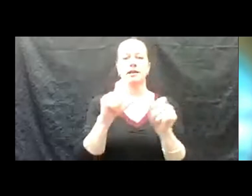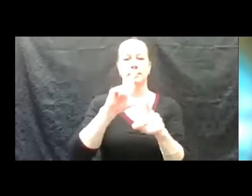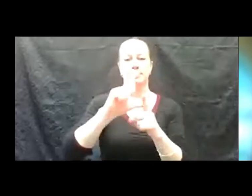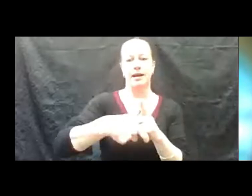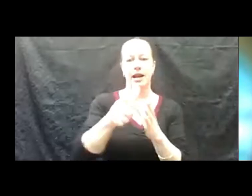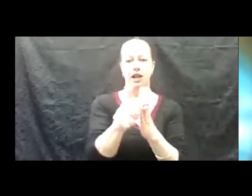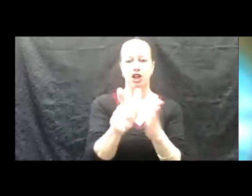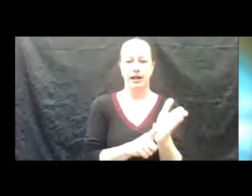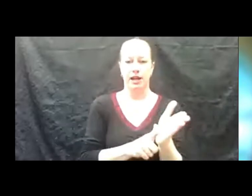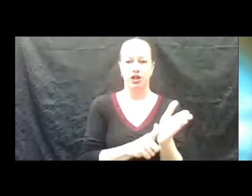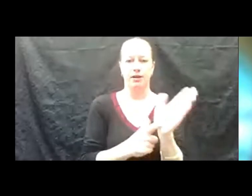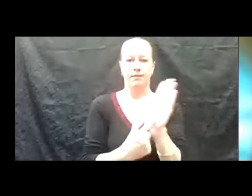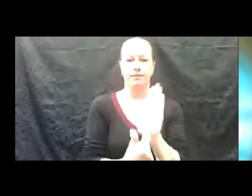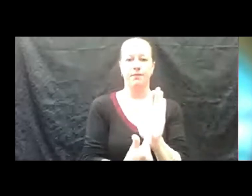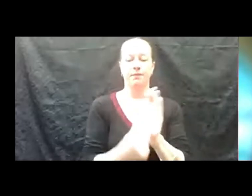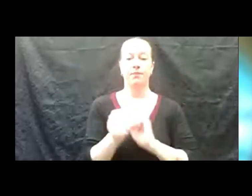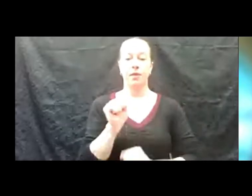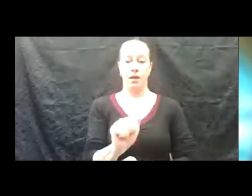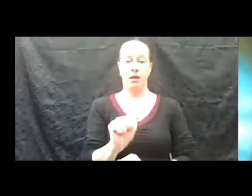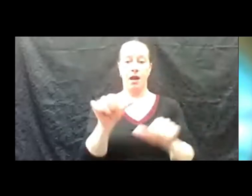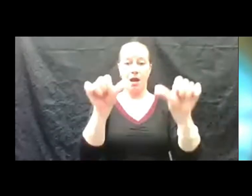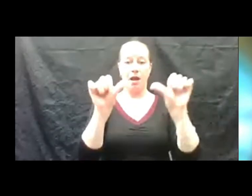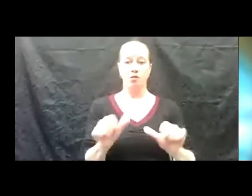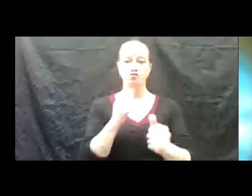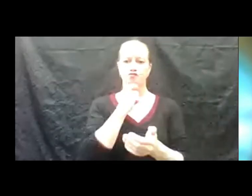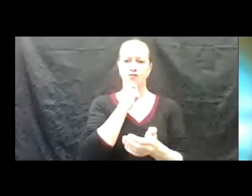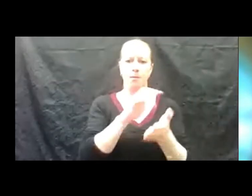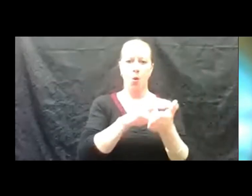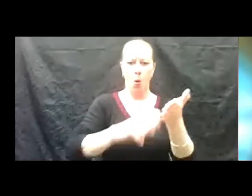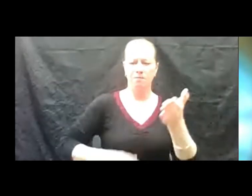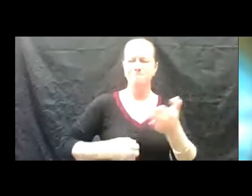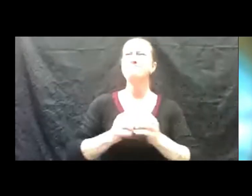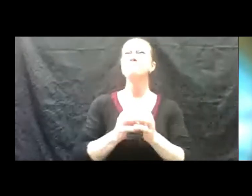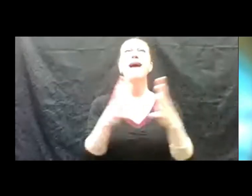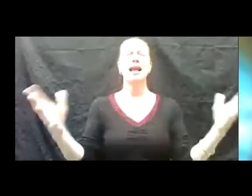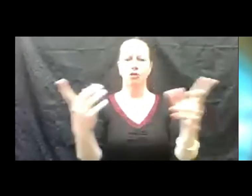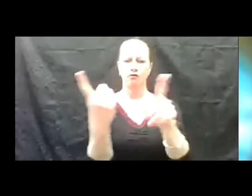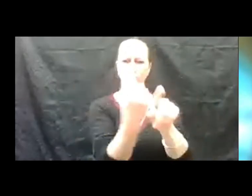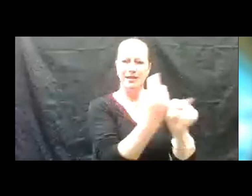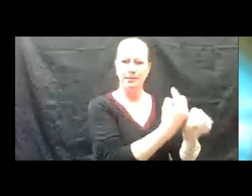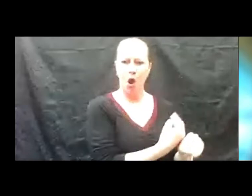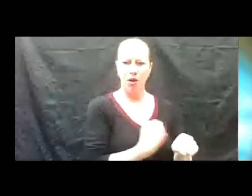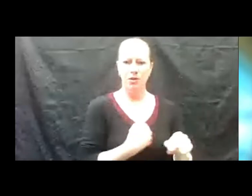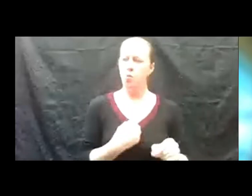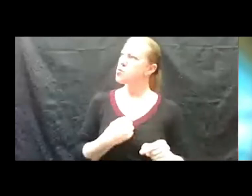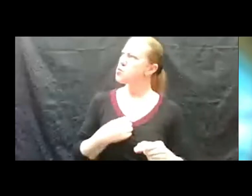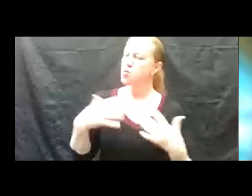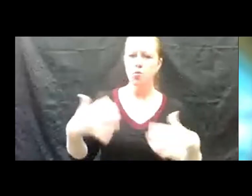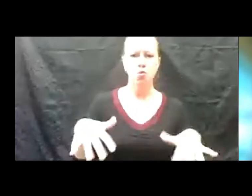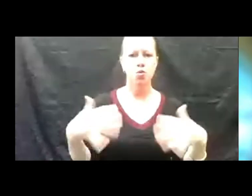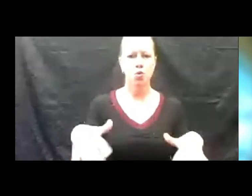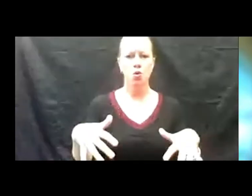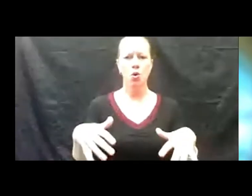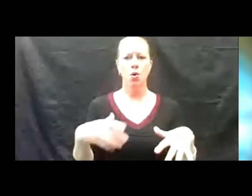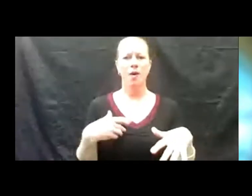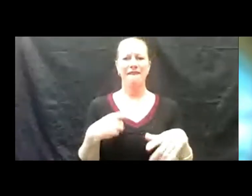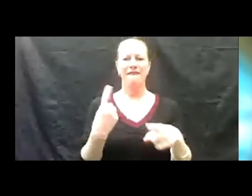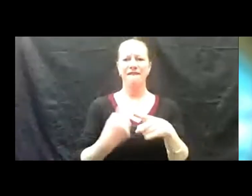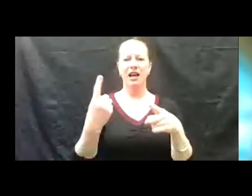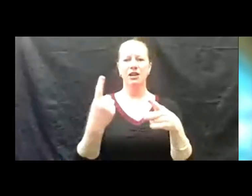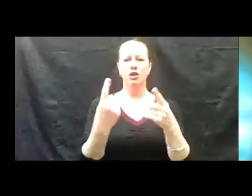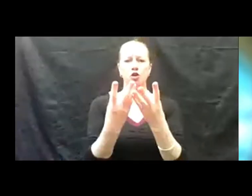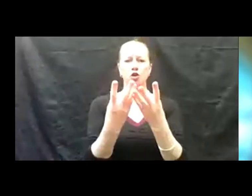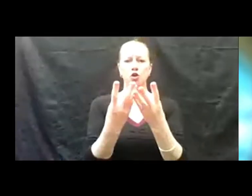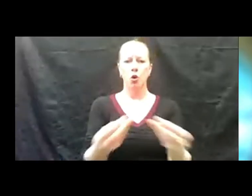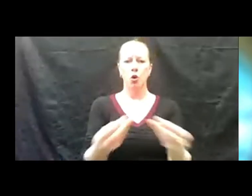after the launch of the report, we have a massive response. And due to the high demand, the best solution to address all